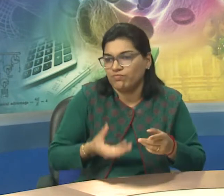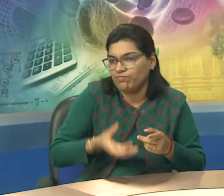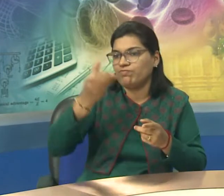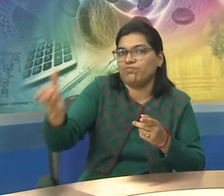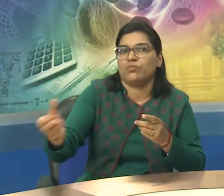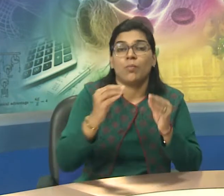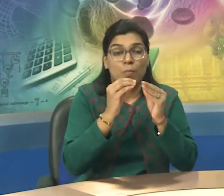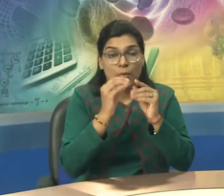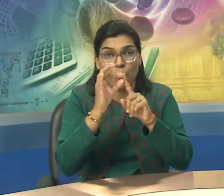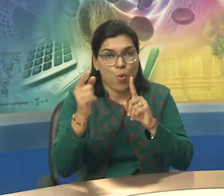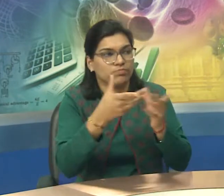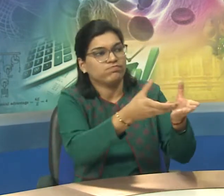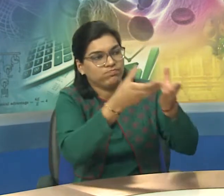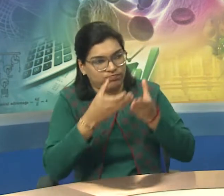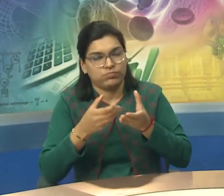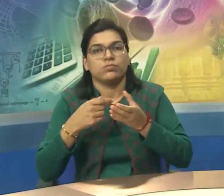payroll outsourcing.